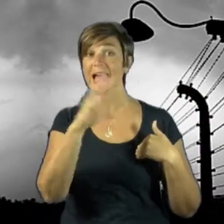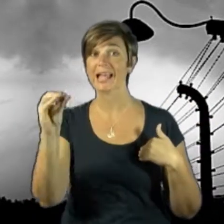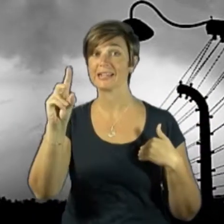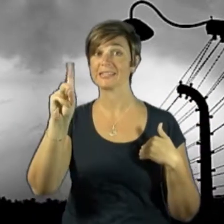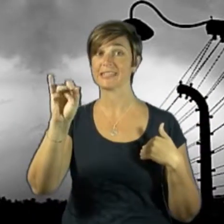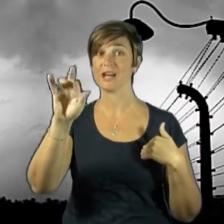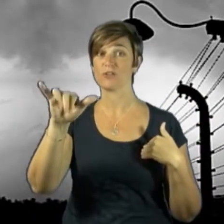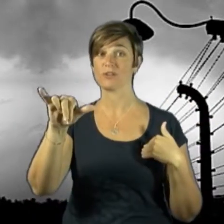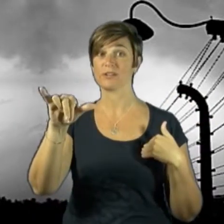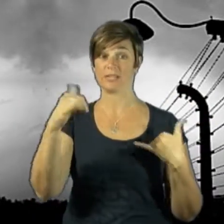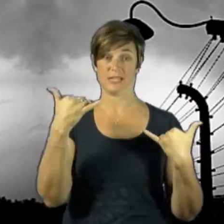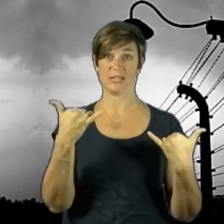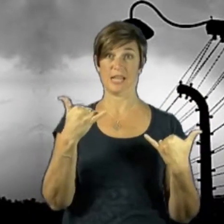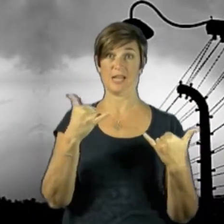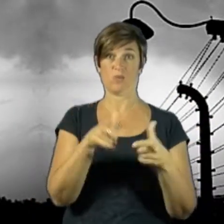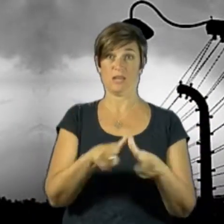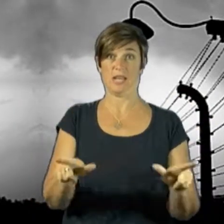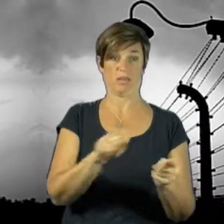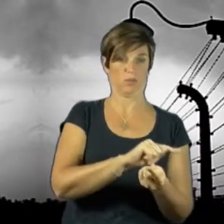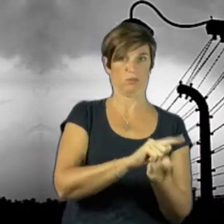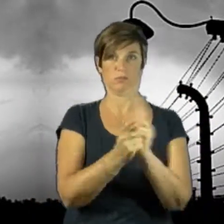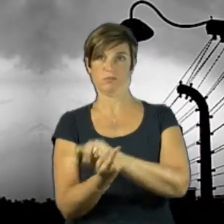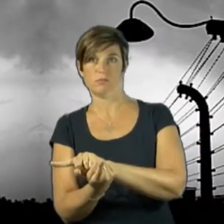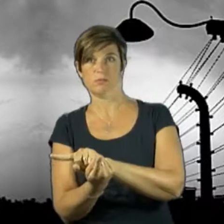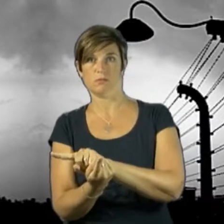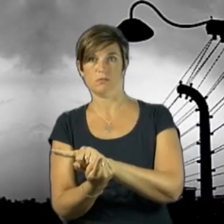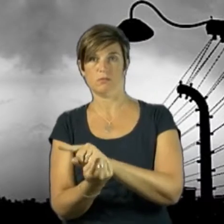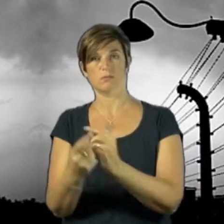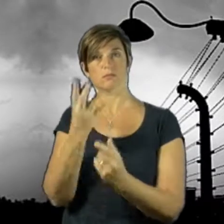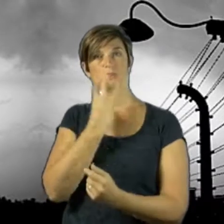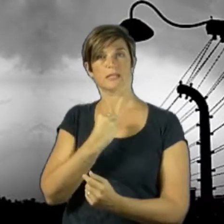Her diary has been translated into modern Hebrew.